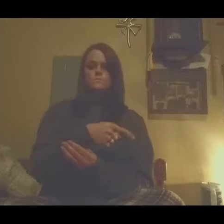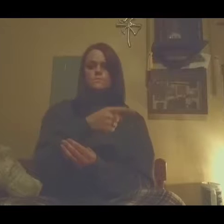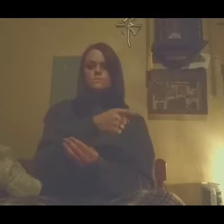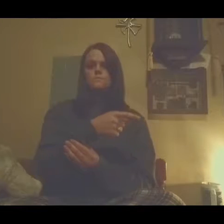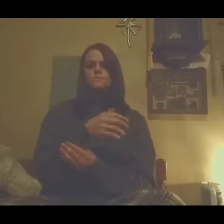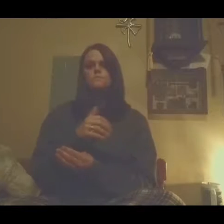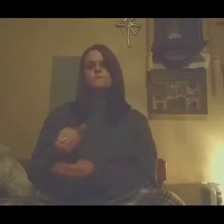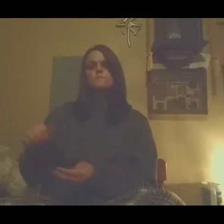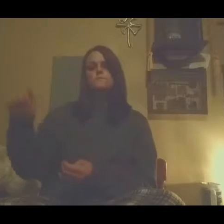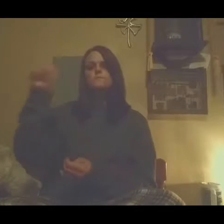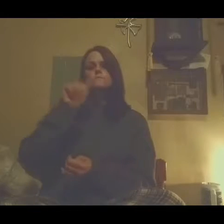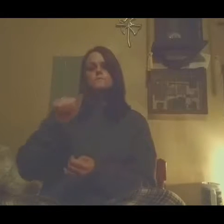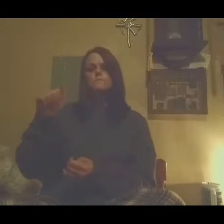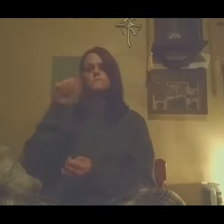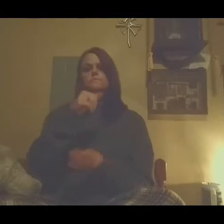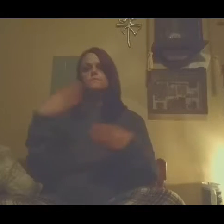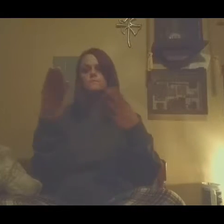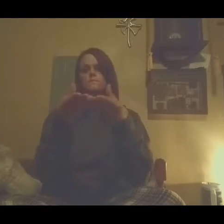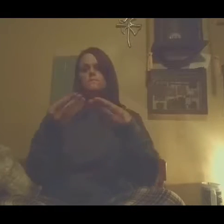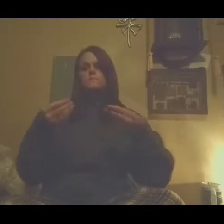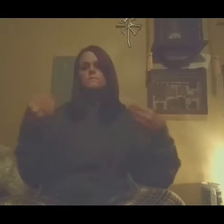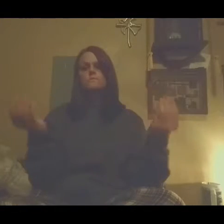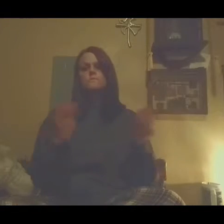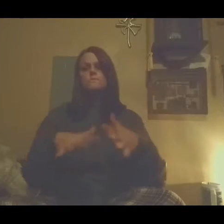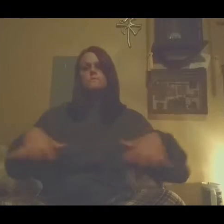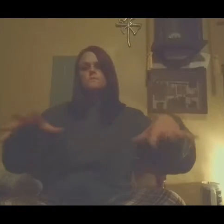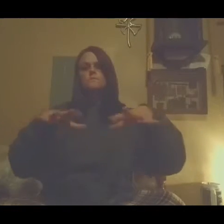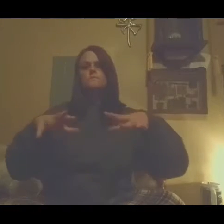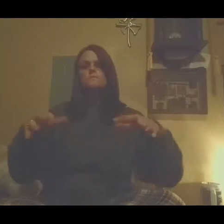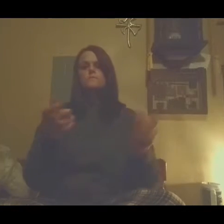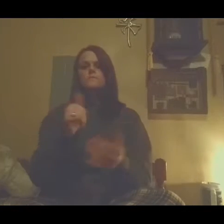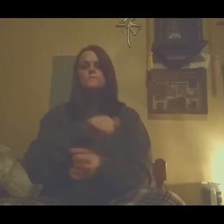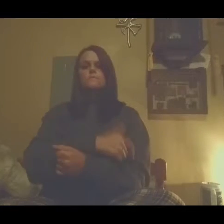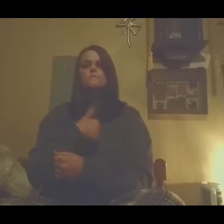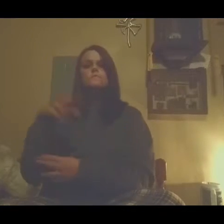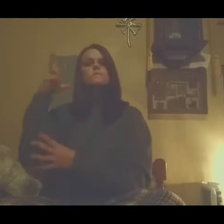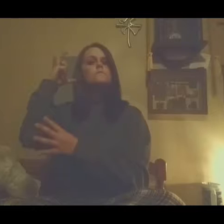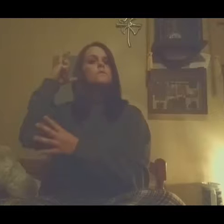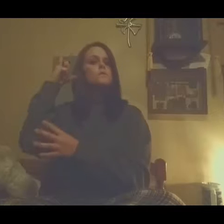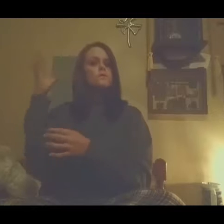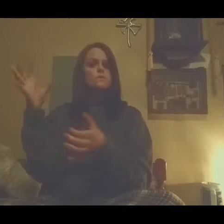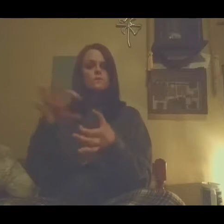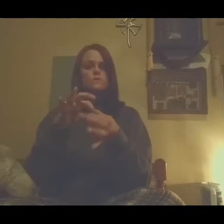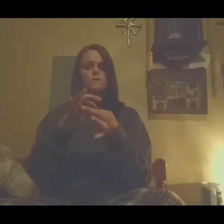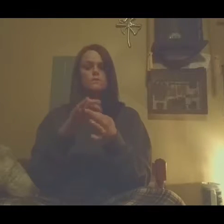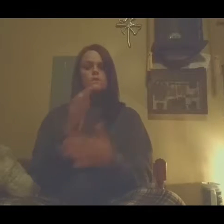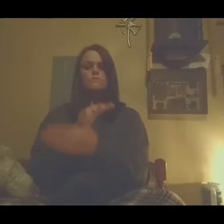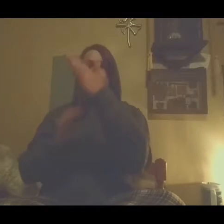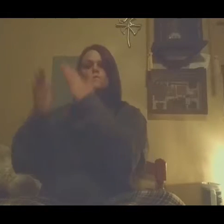There's a land that I've heard of